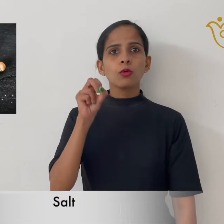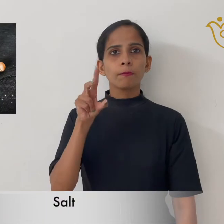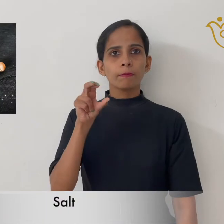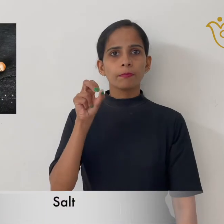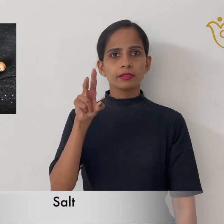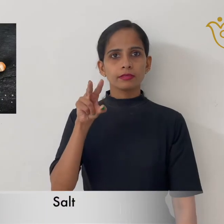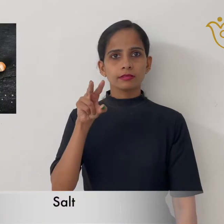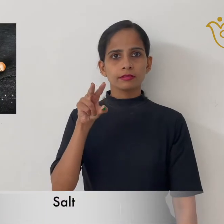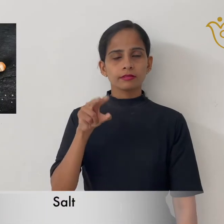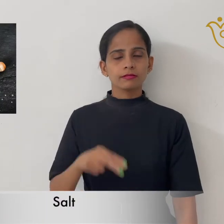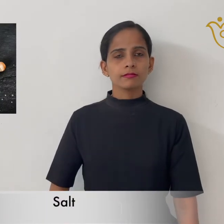salt,